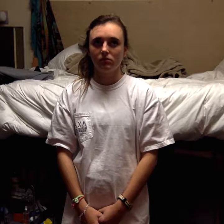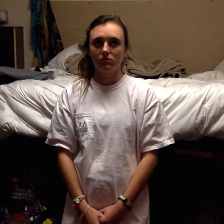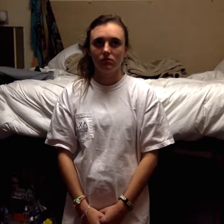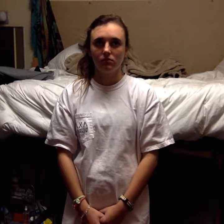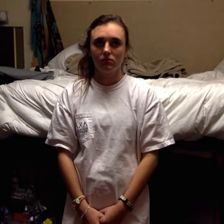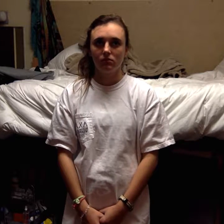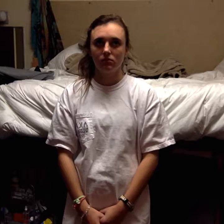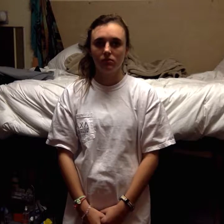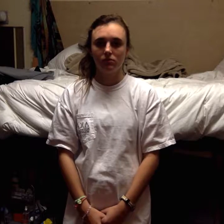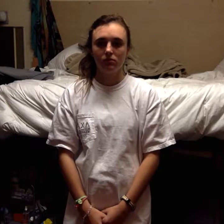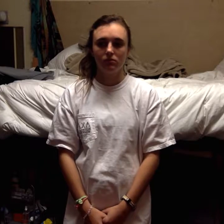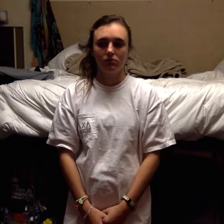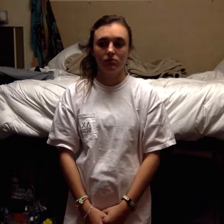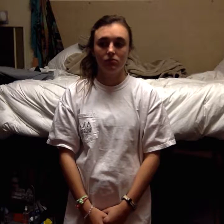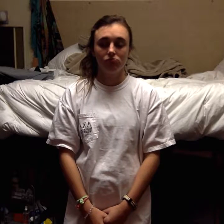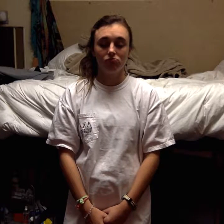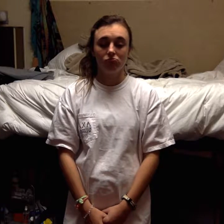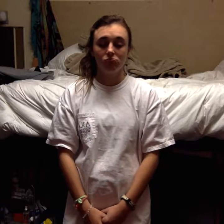Who else needs paper?